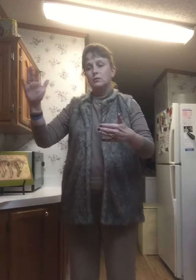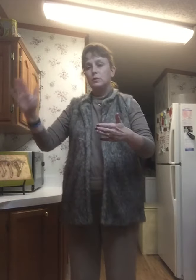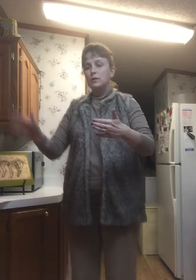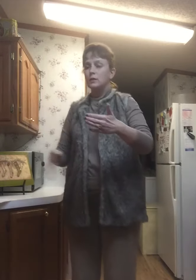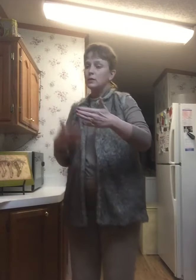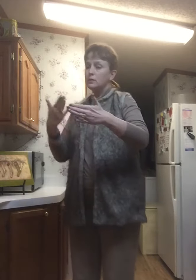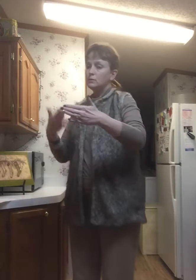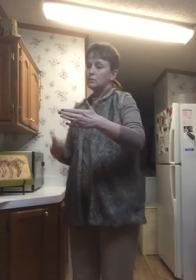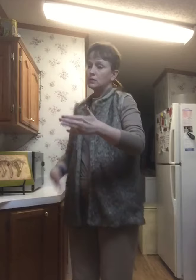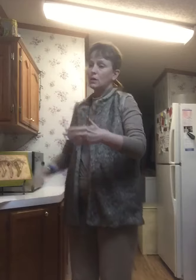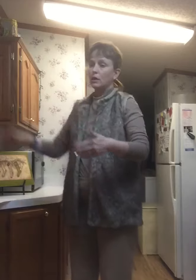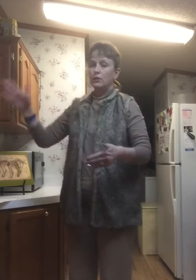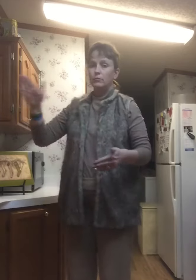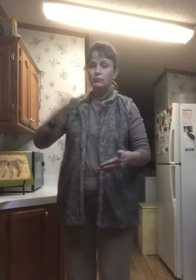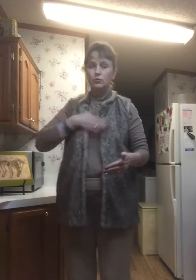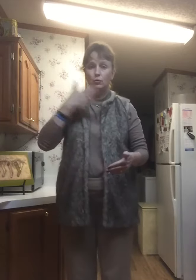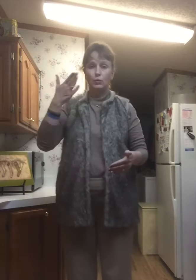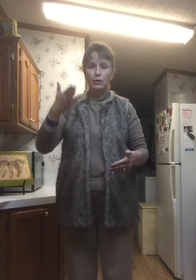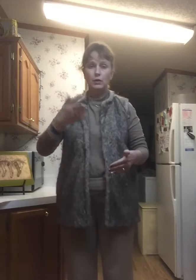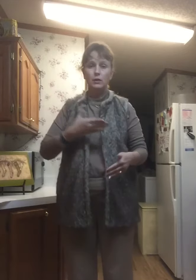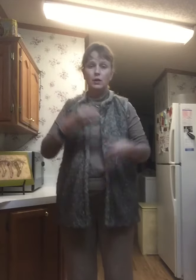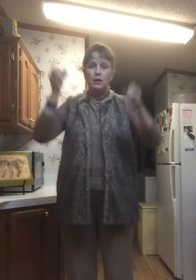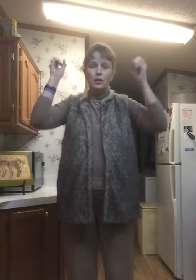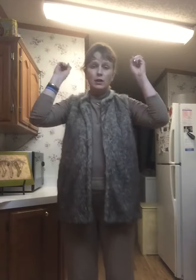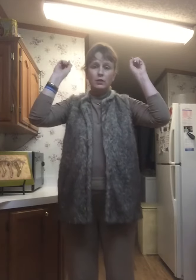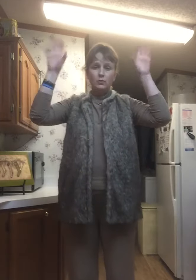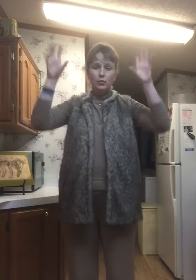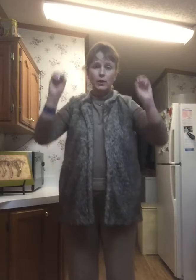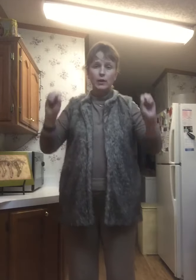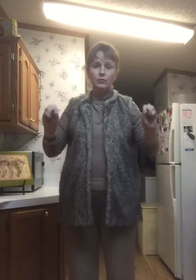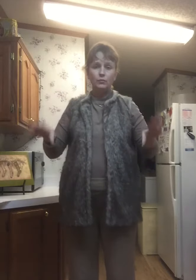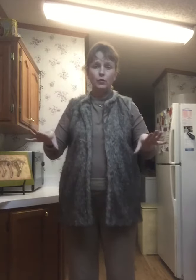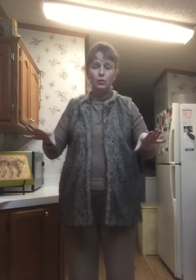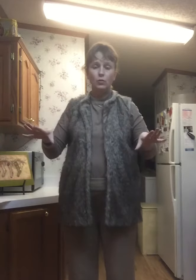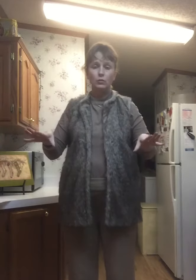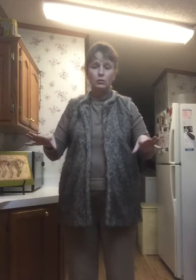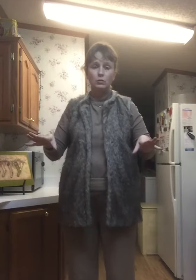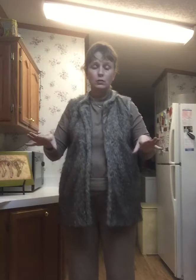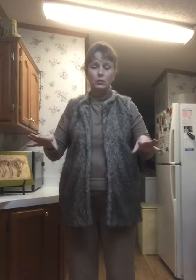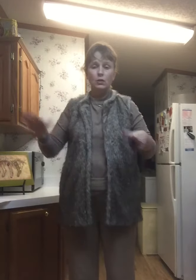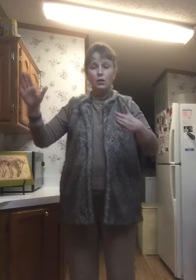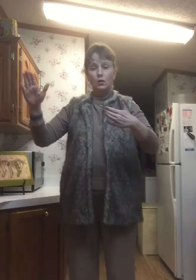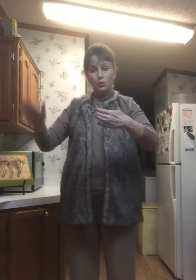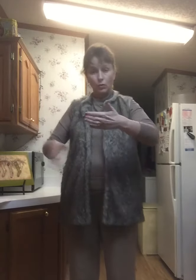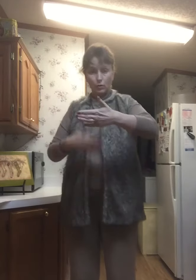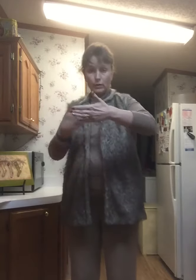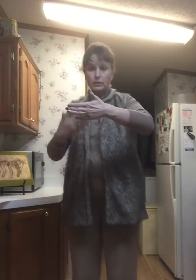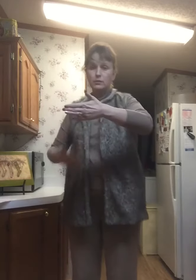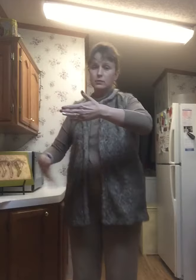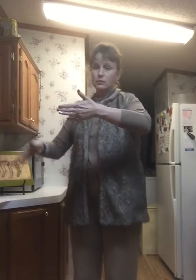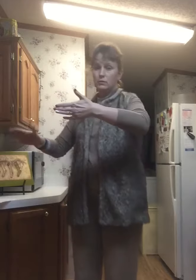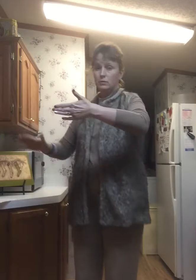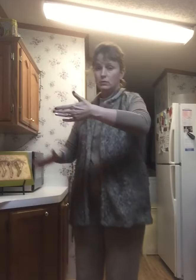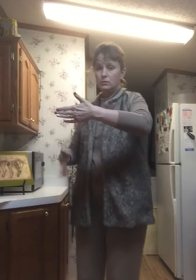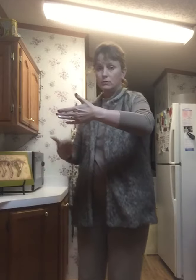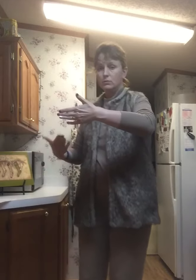sweet hymns of joy and grateful chorus, which